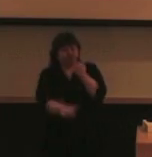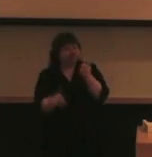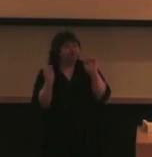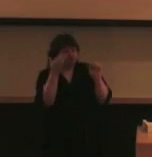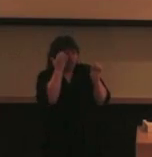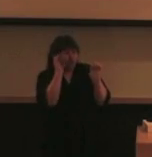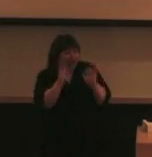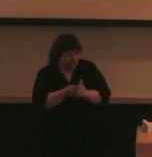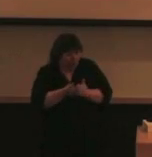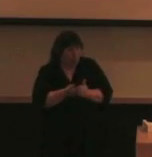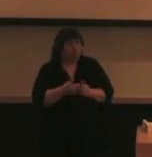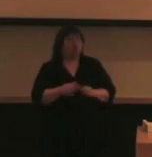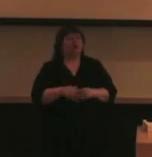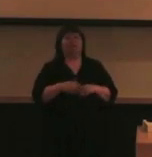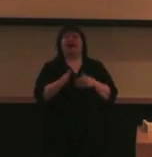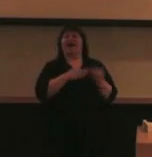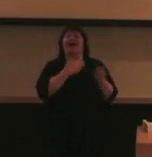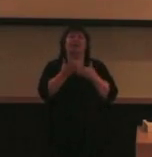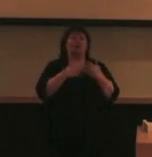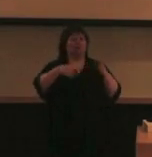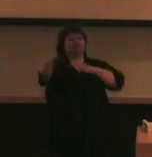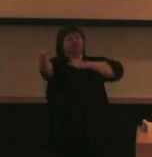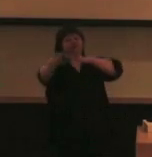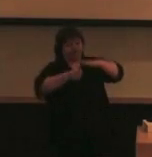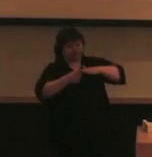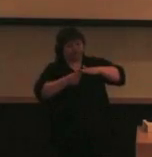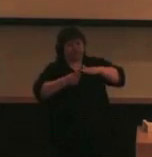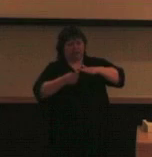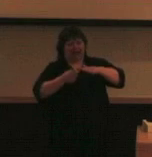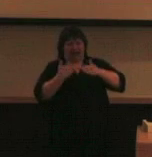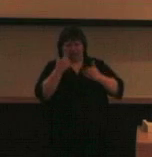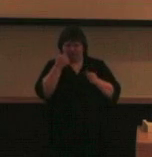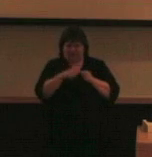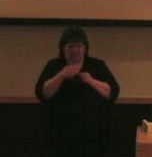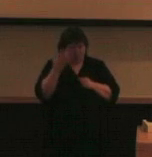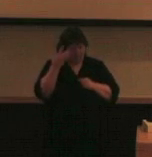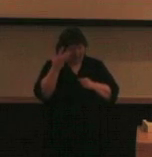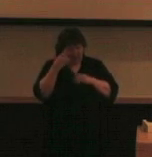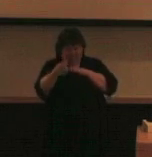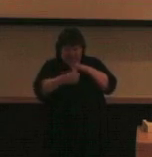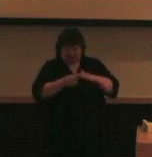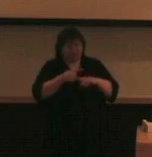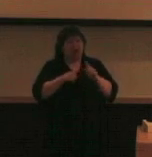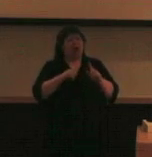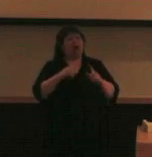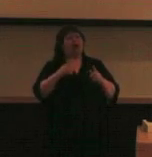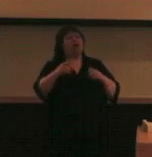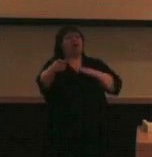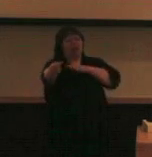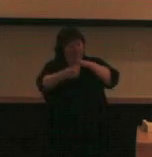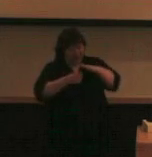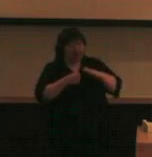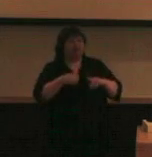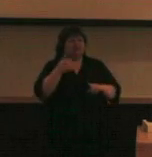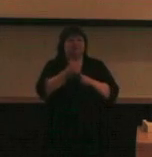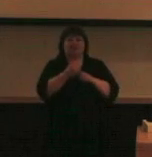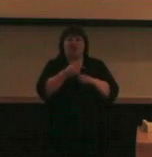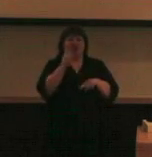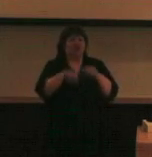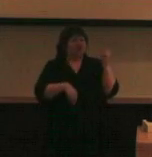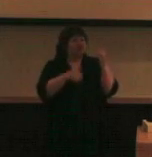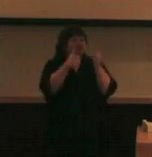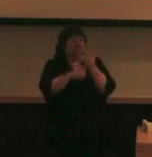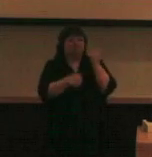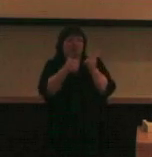right. So, anyways, he came to us. I don't remember the exact reasons why, but he came to us. He was unable to